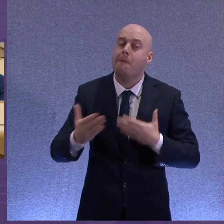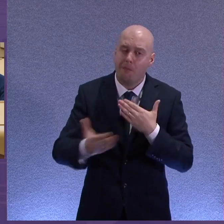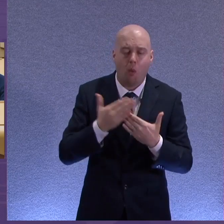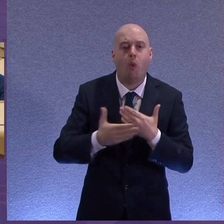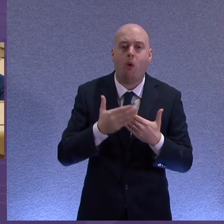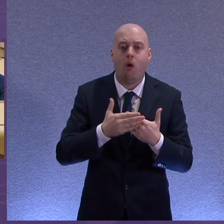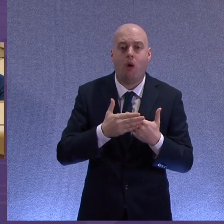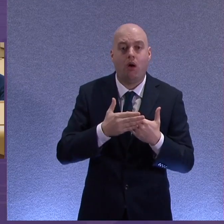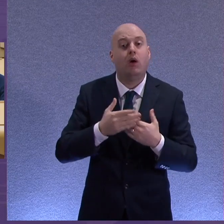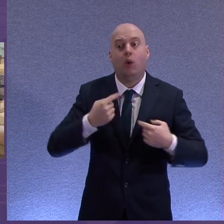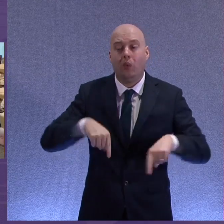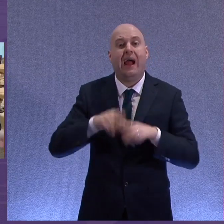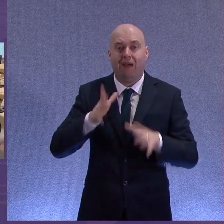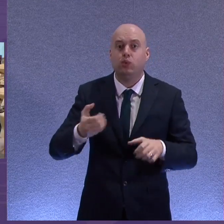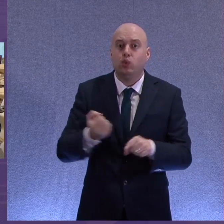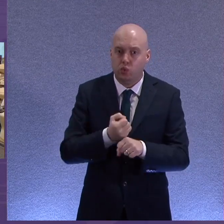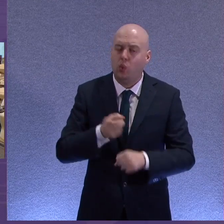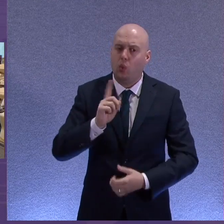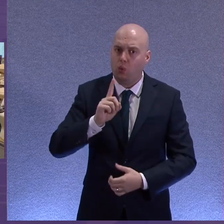what is required?